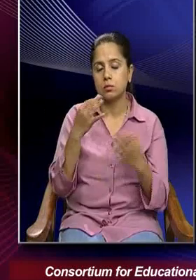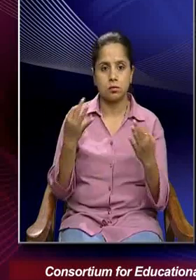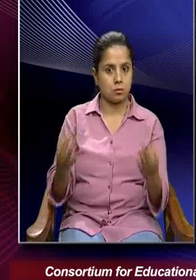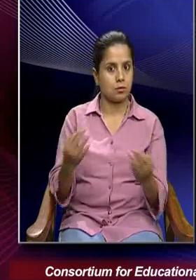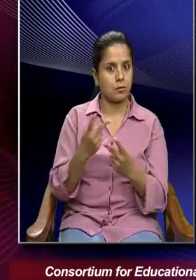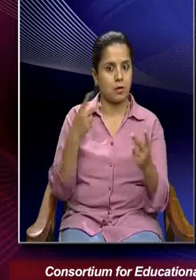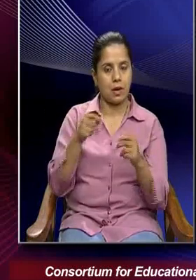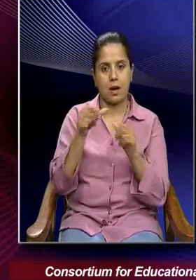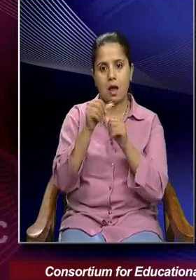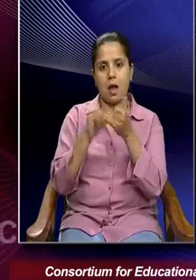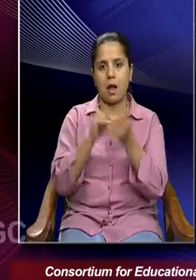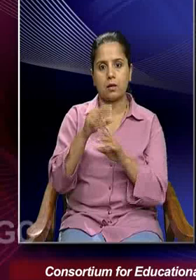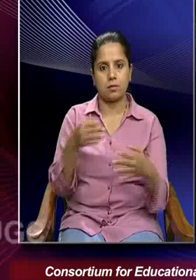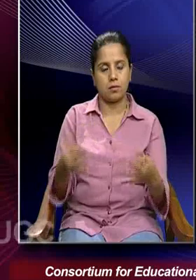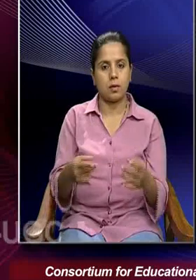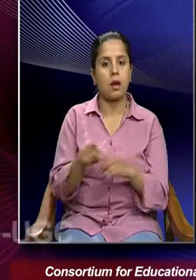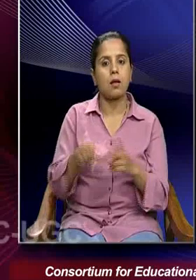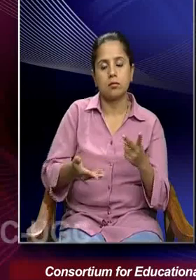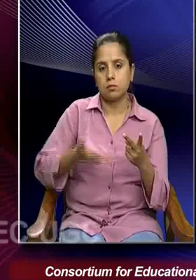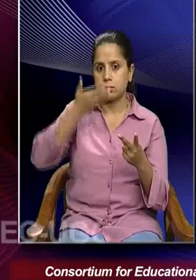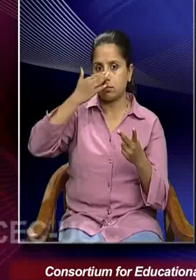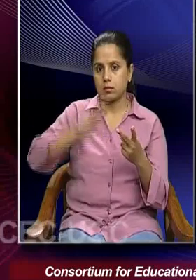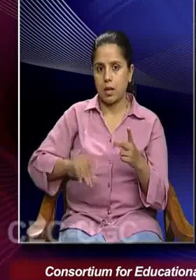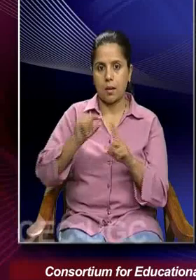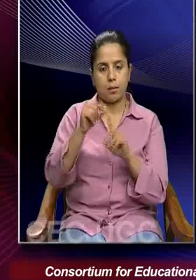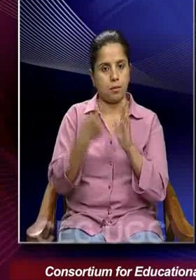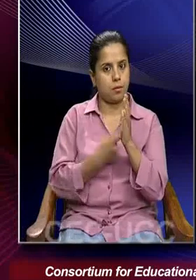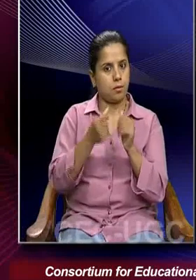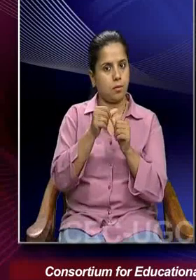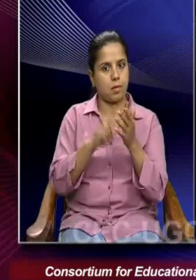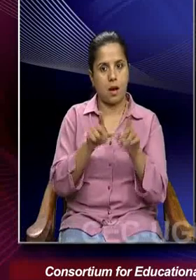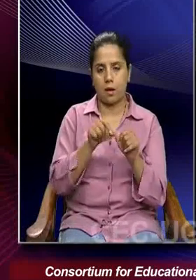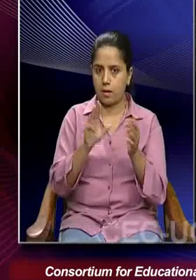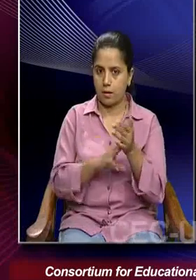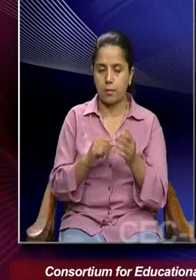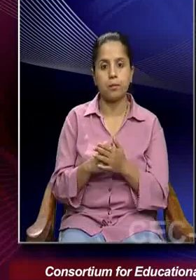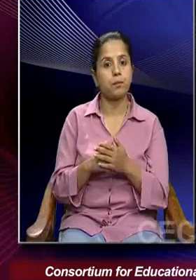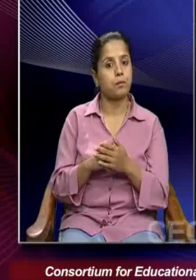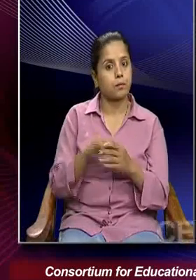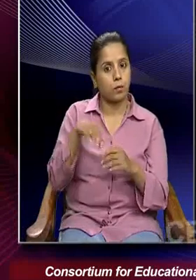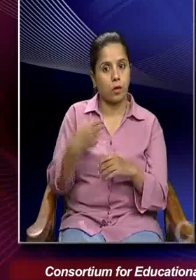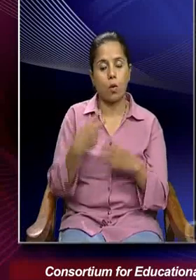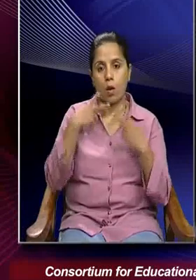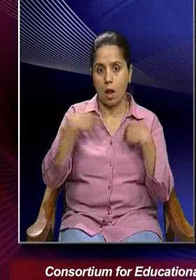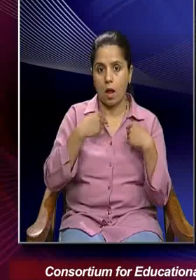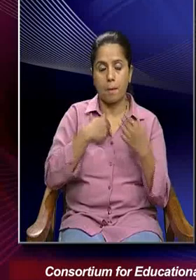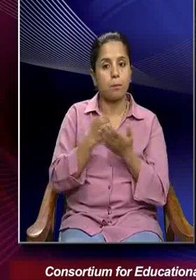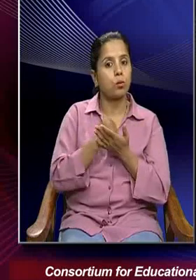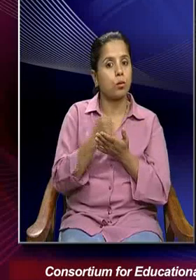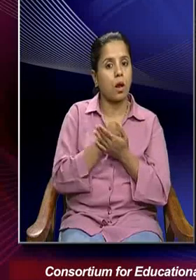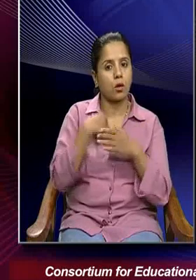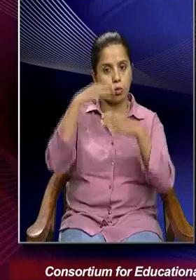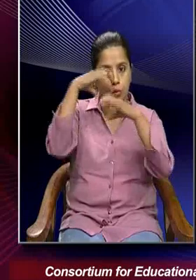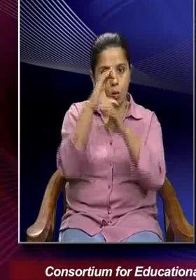which is the posture, pranayama, which is the breath control, and internal practice of